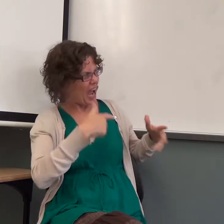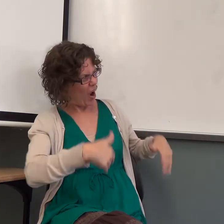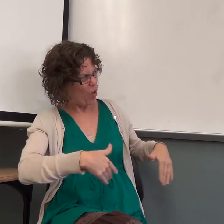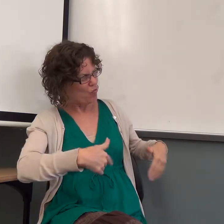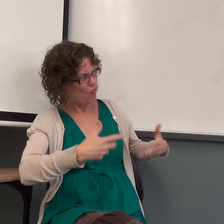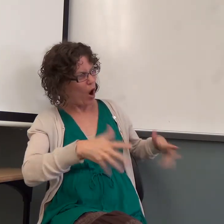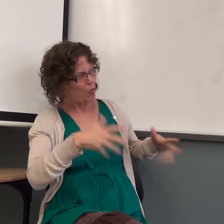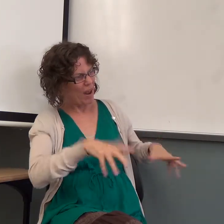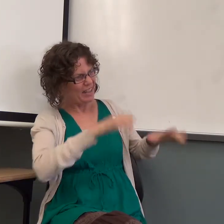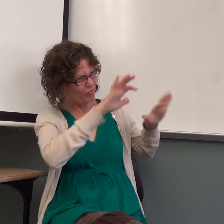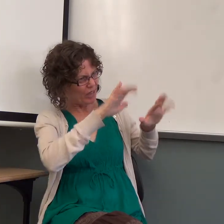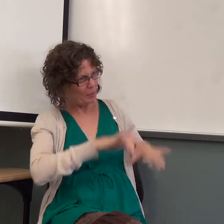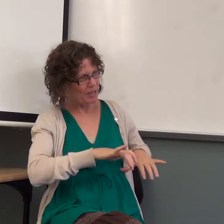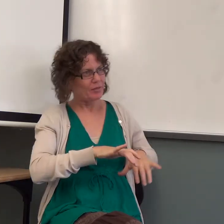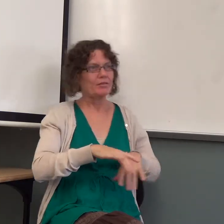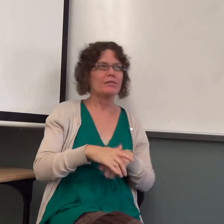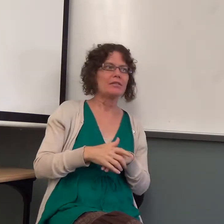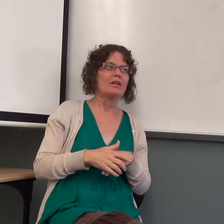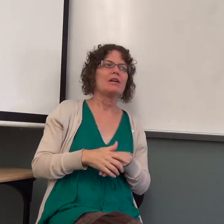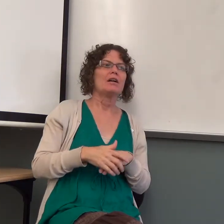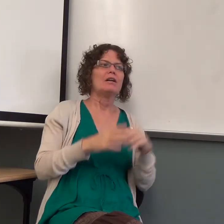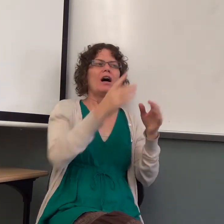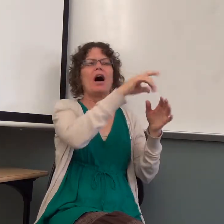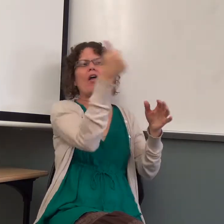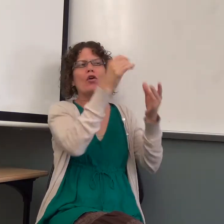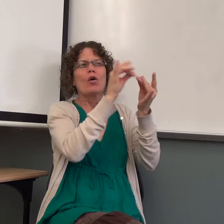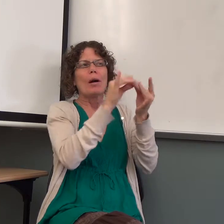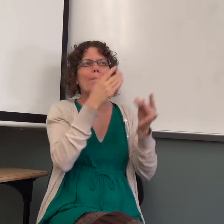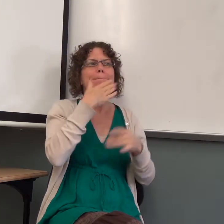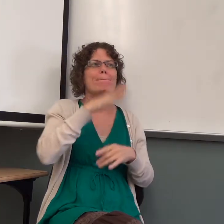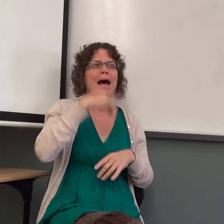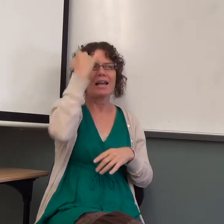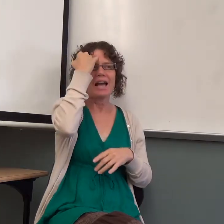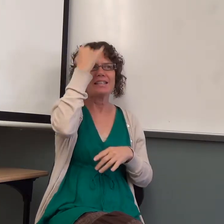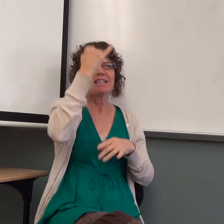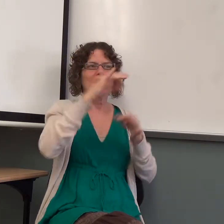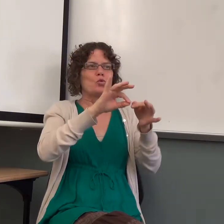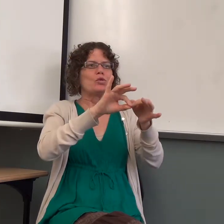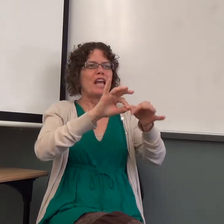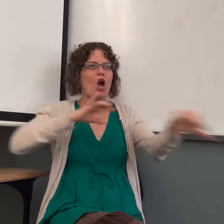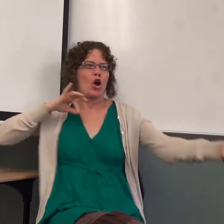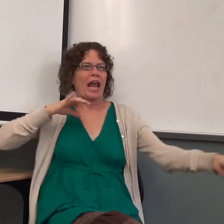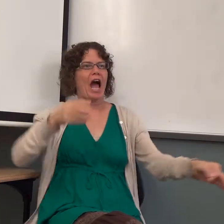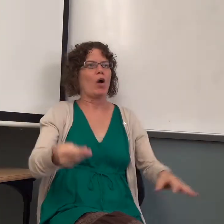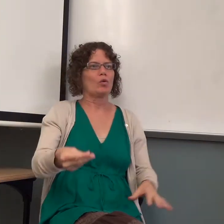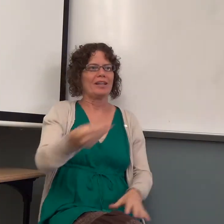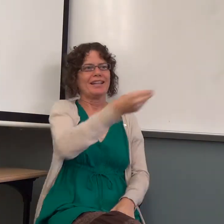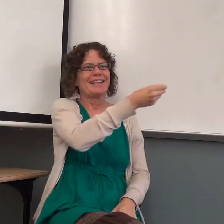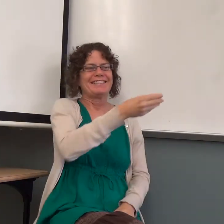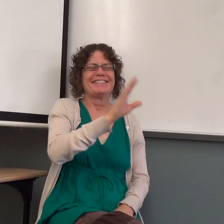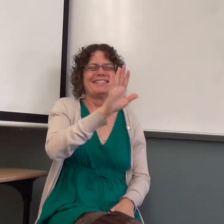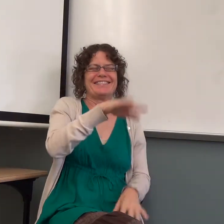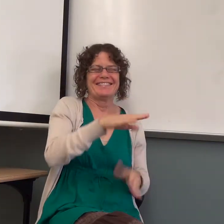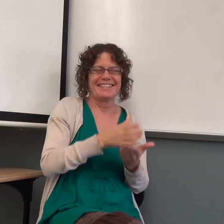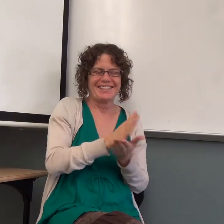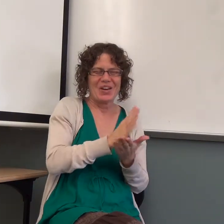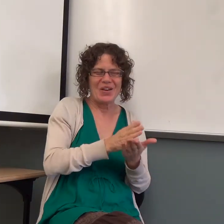fine. So it was a bad idea to tear it out and say. It's all right, Dan. So you guys, here's the thing about me, okay?